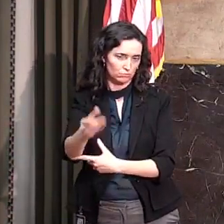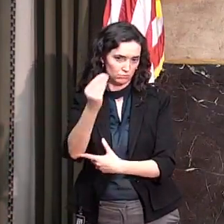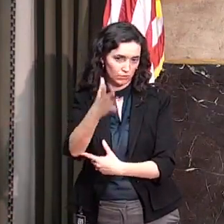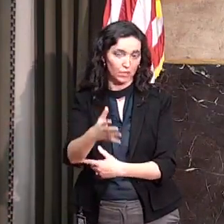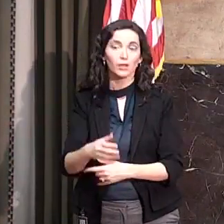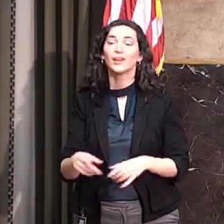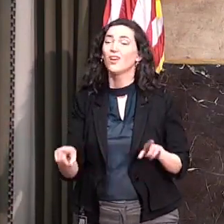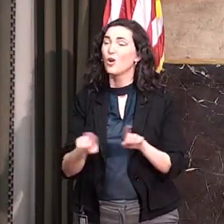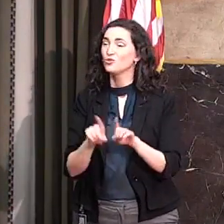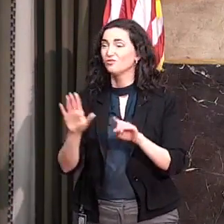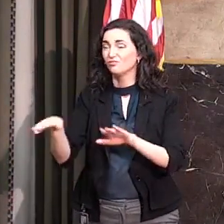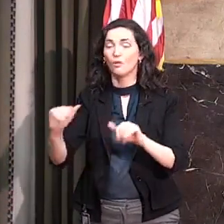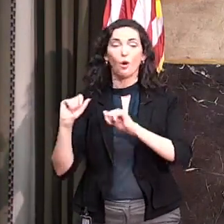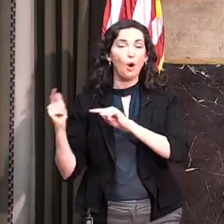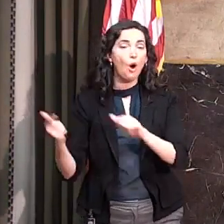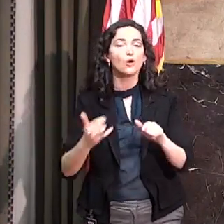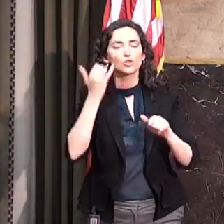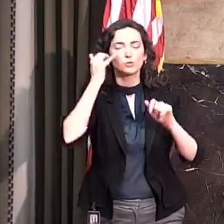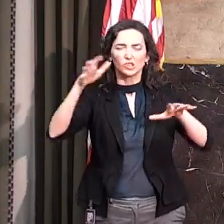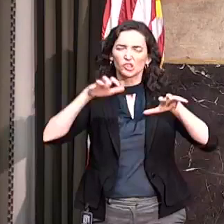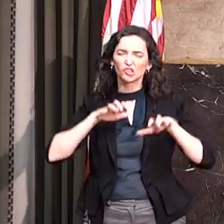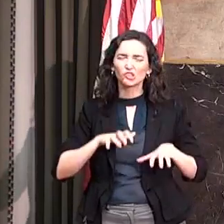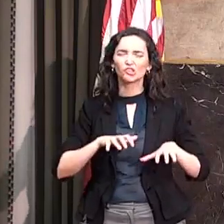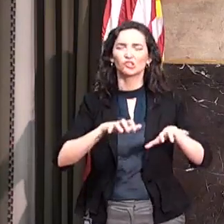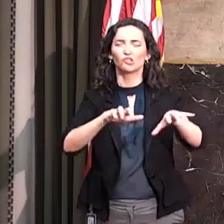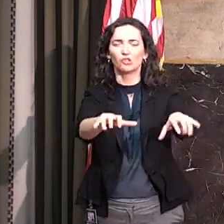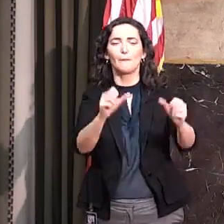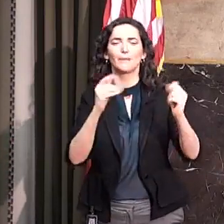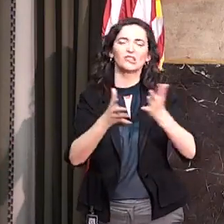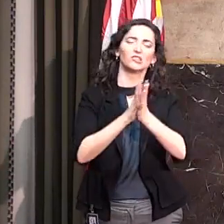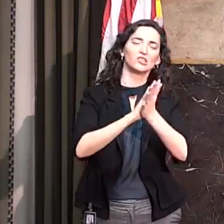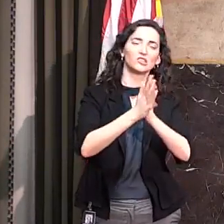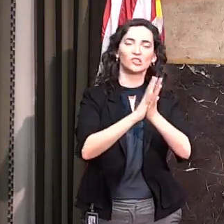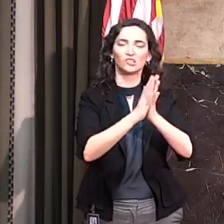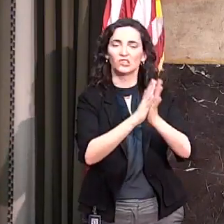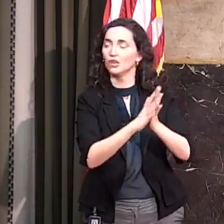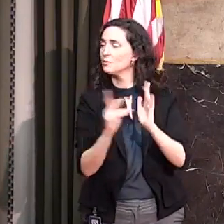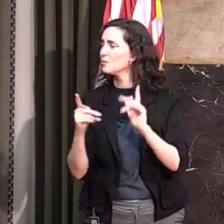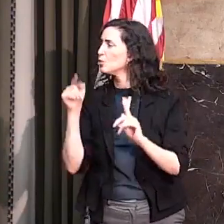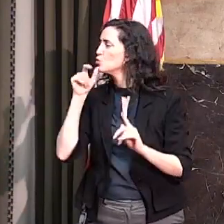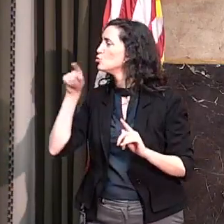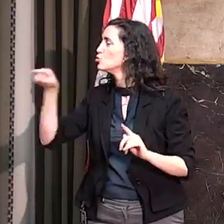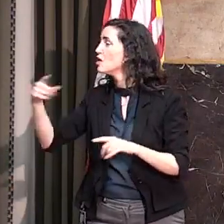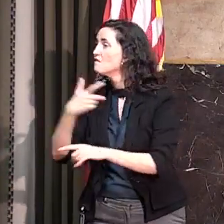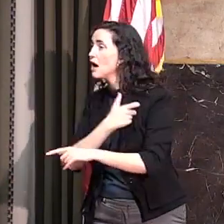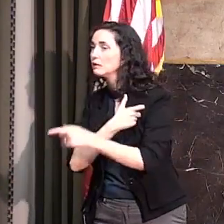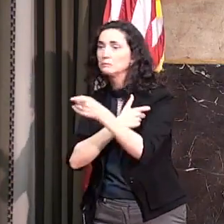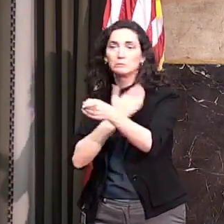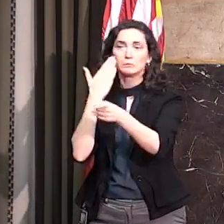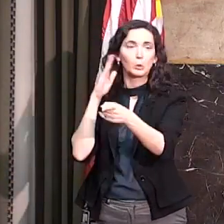are in large crowds and you don't know whether the people you are with are vaccinated.